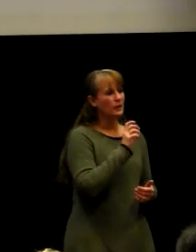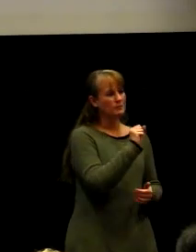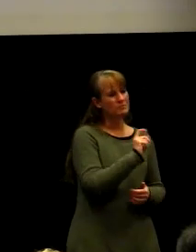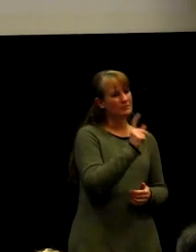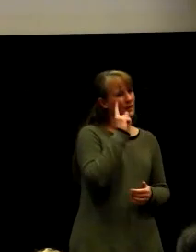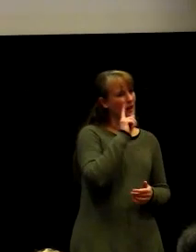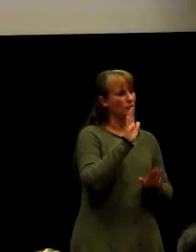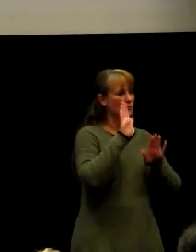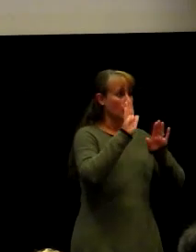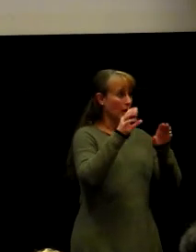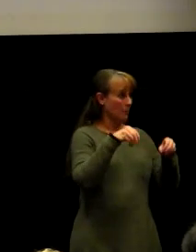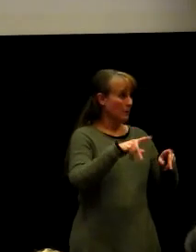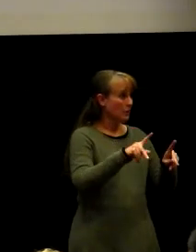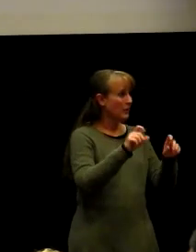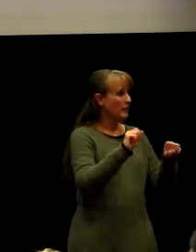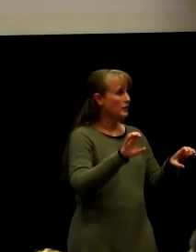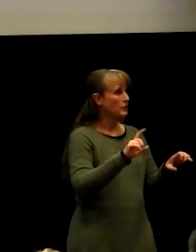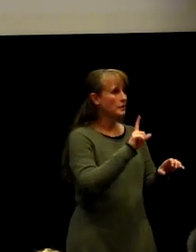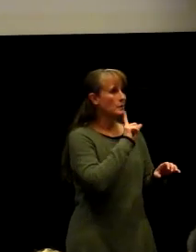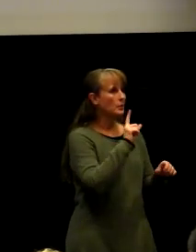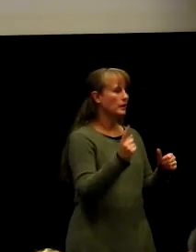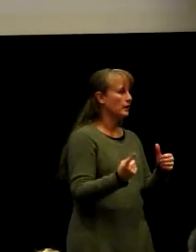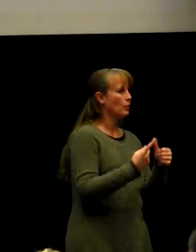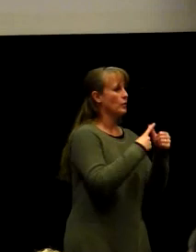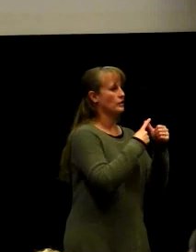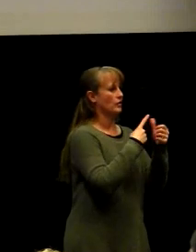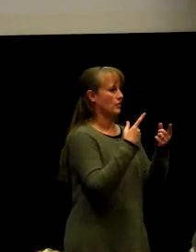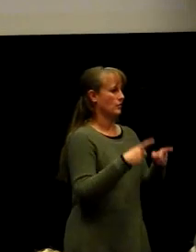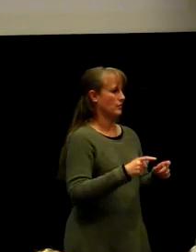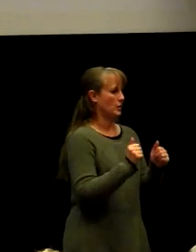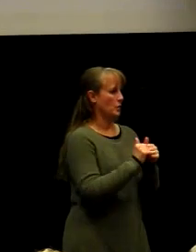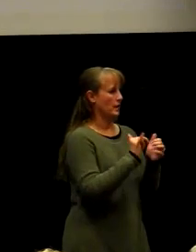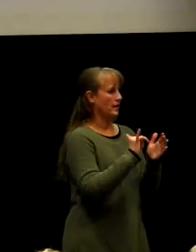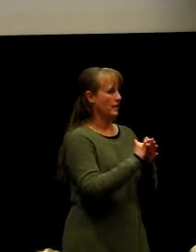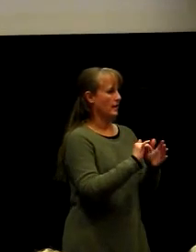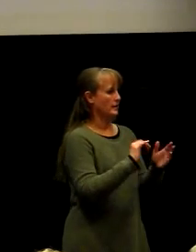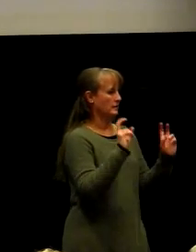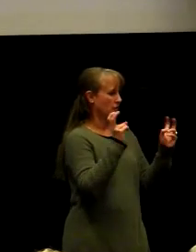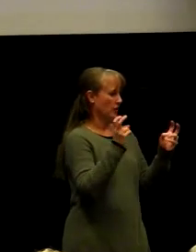great opportunity to do something truly original in this genre.